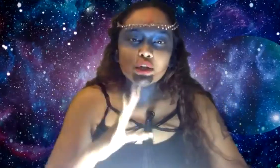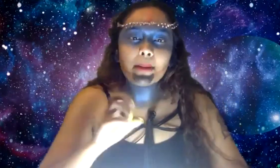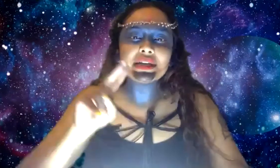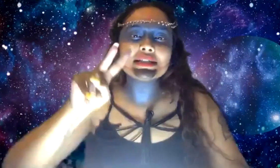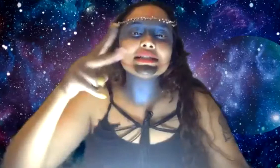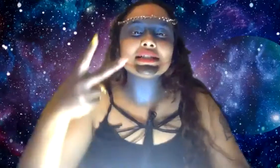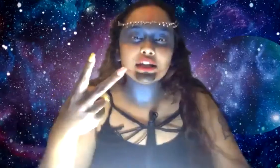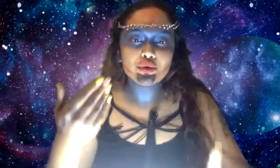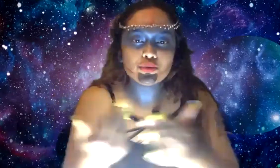asked.